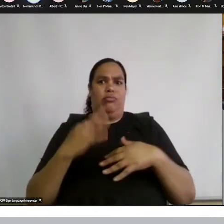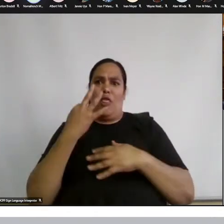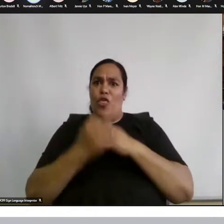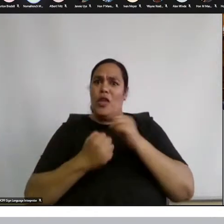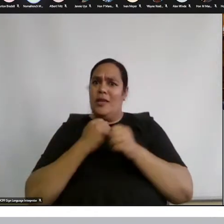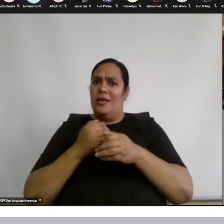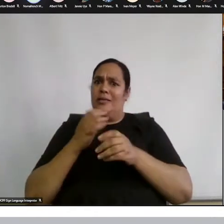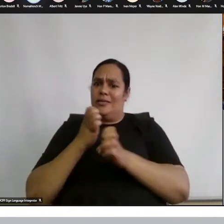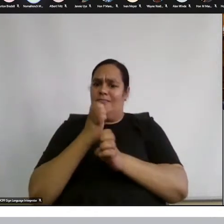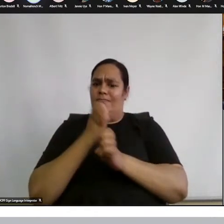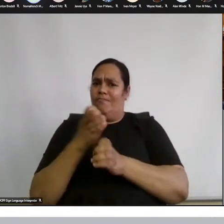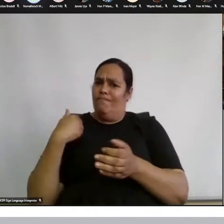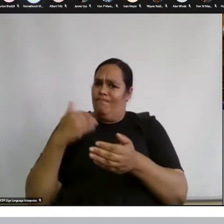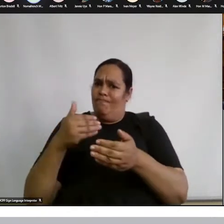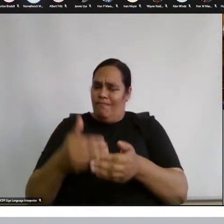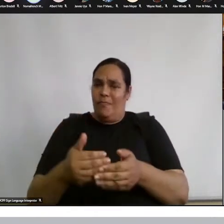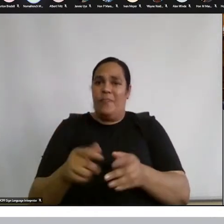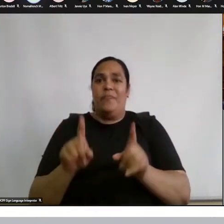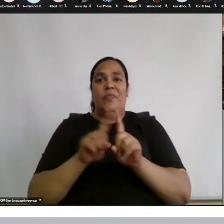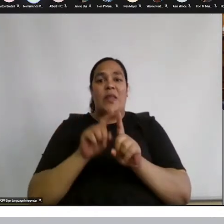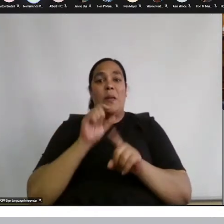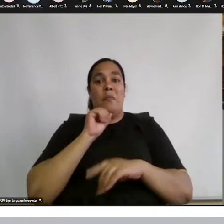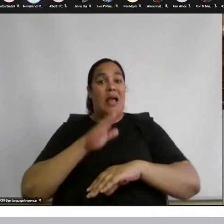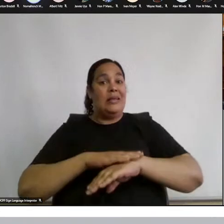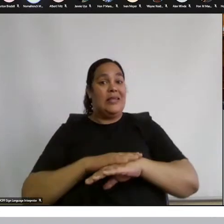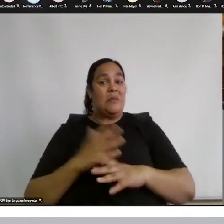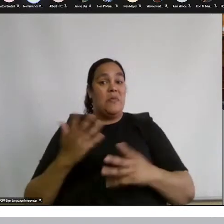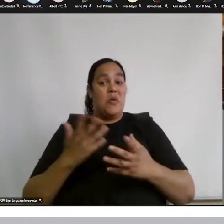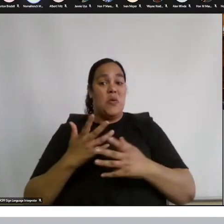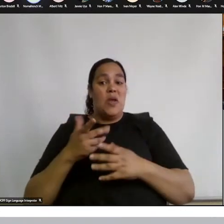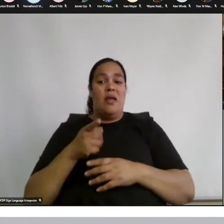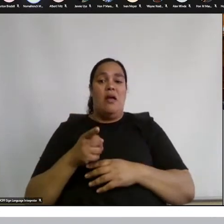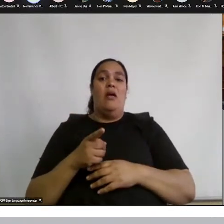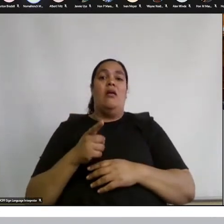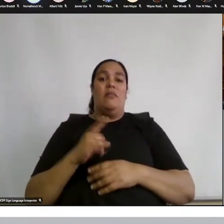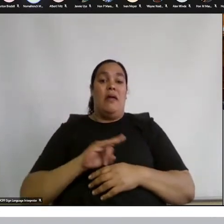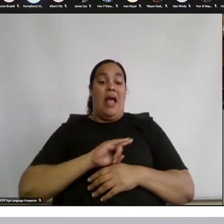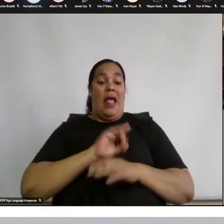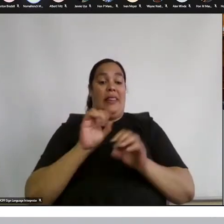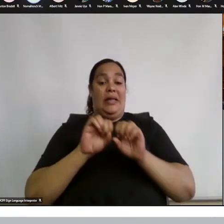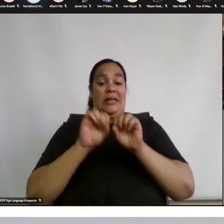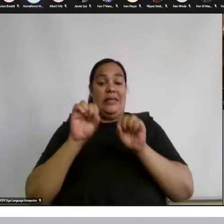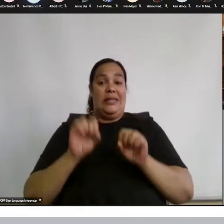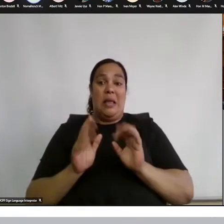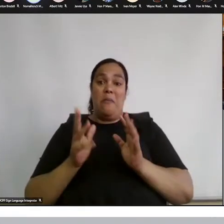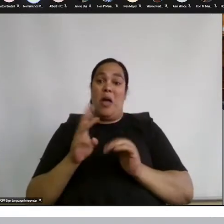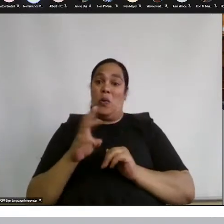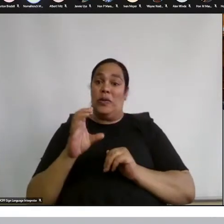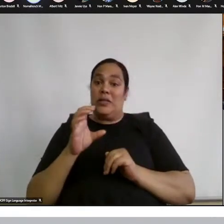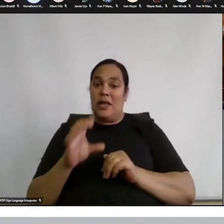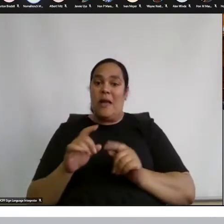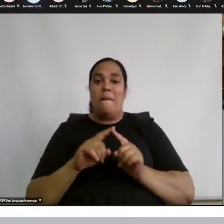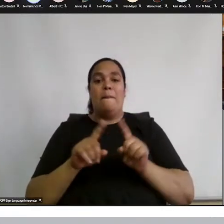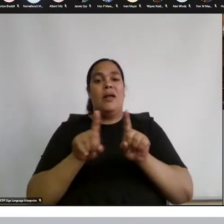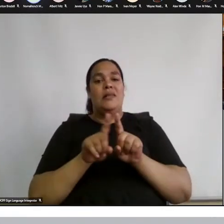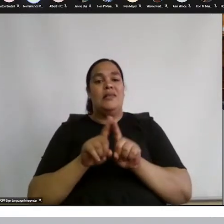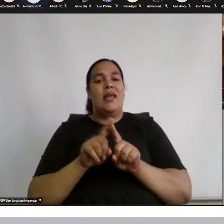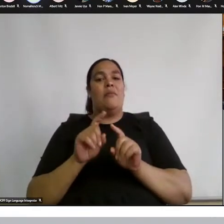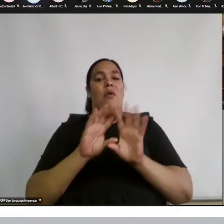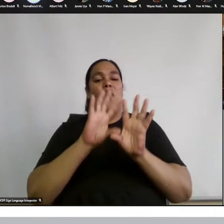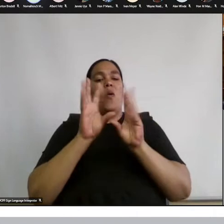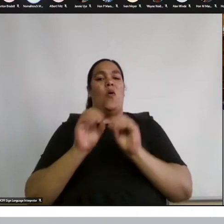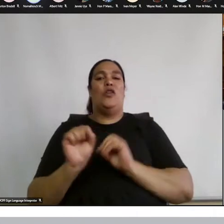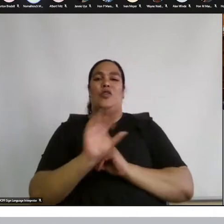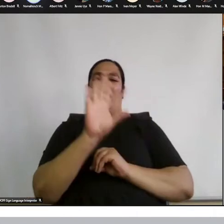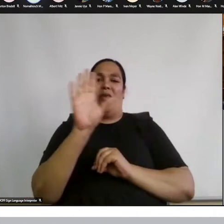years, and also even at the time that it was when the health system, not only in the Western Cape, but also the whole South